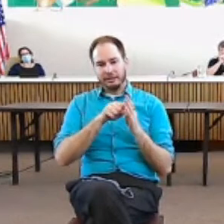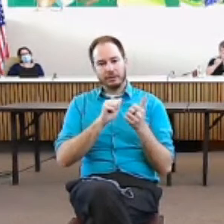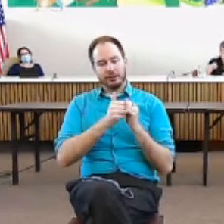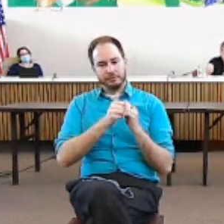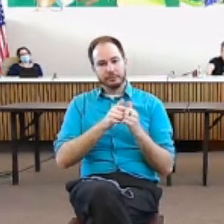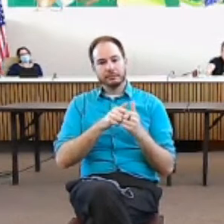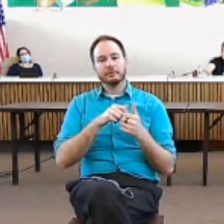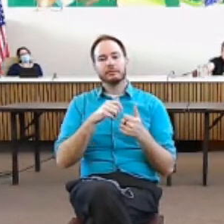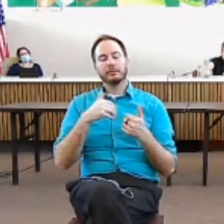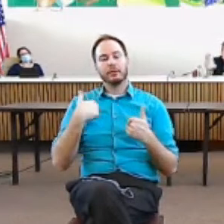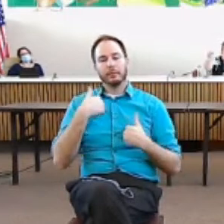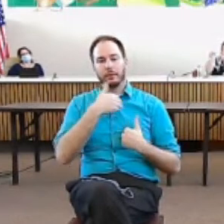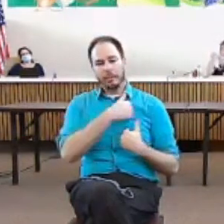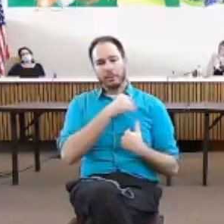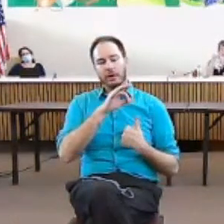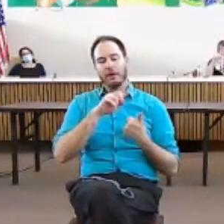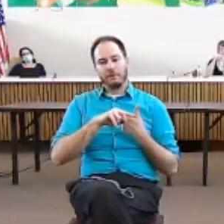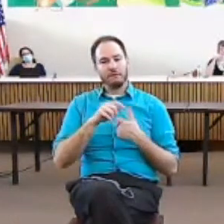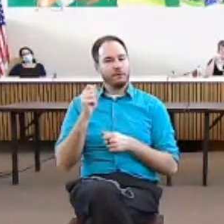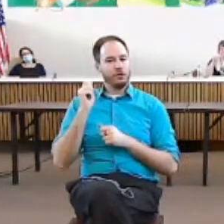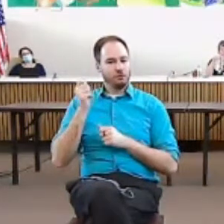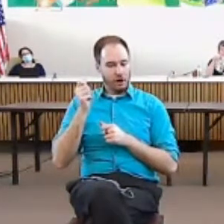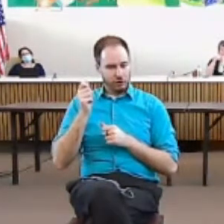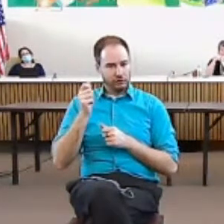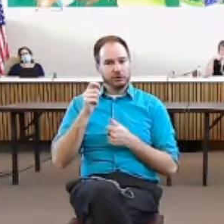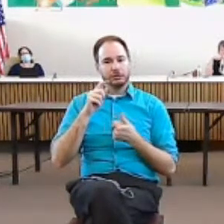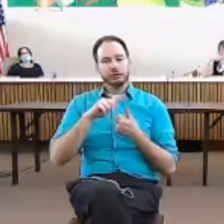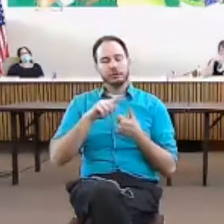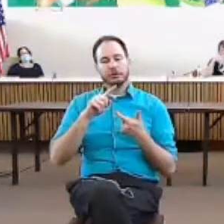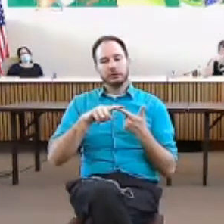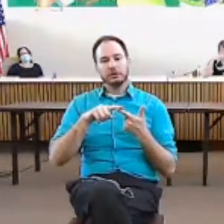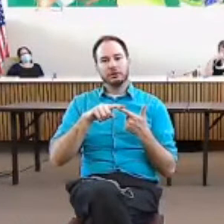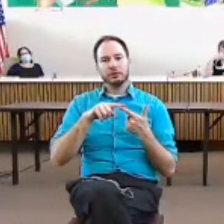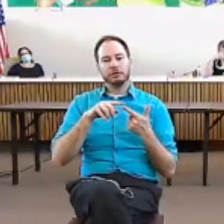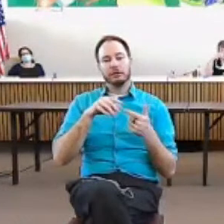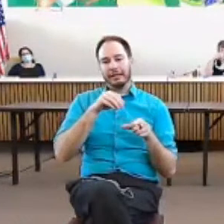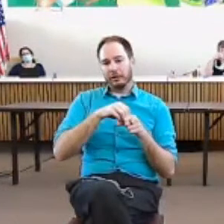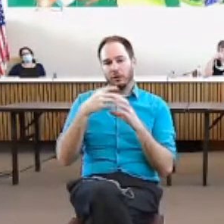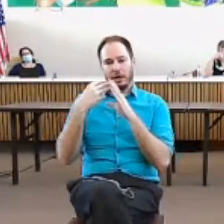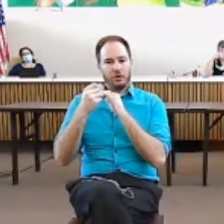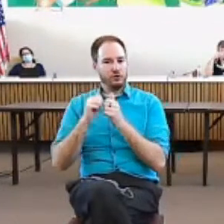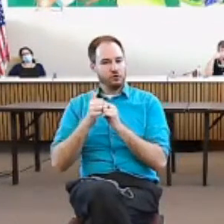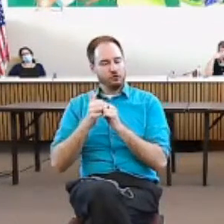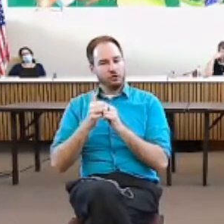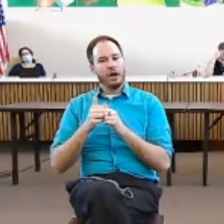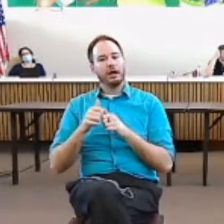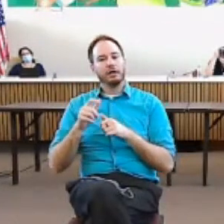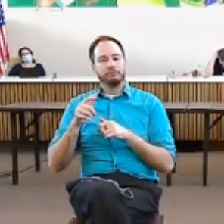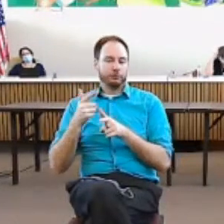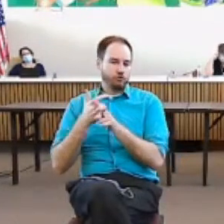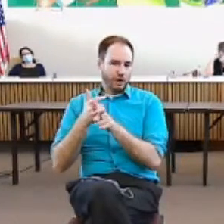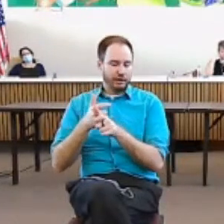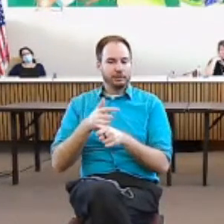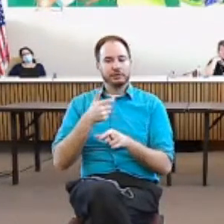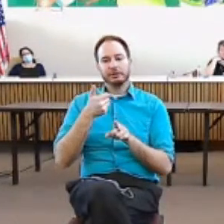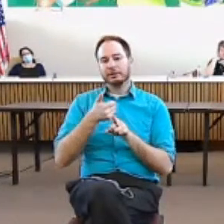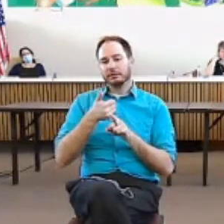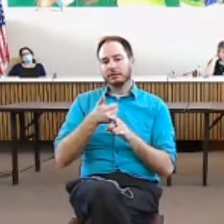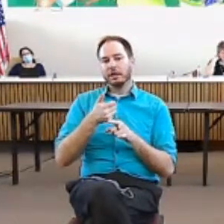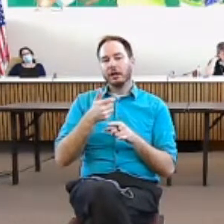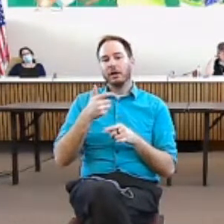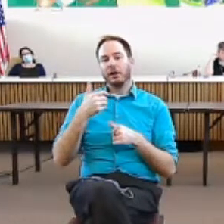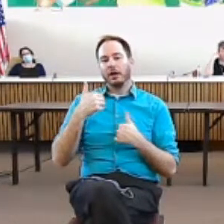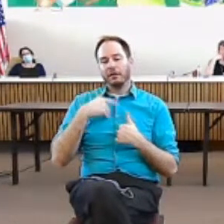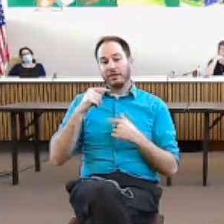He's a member of the McQuay cross country team, as well as indoor and outdoor track. In his senior year, he was the runner who brought in